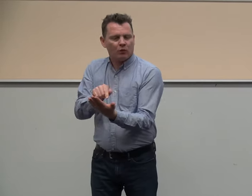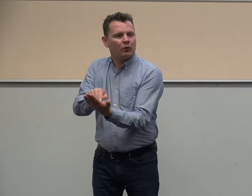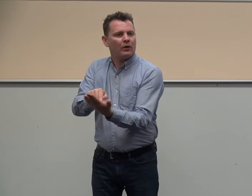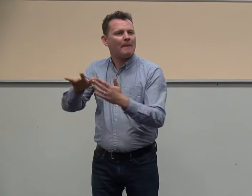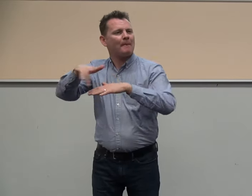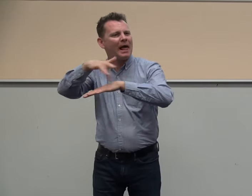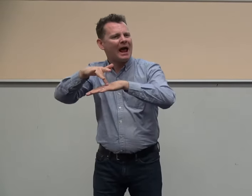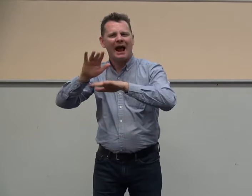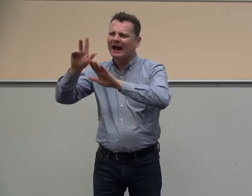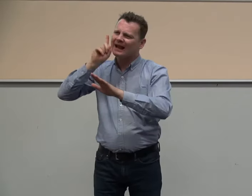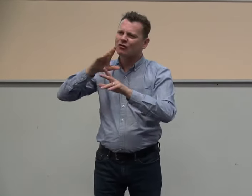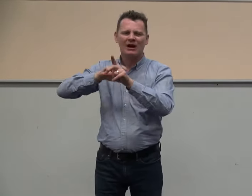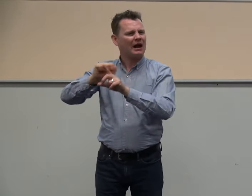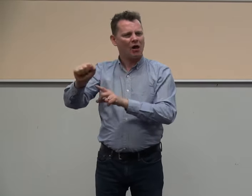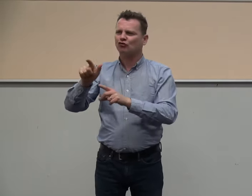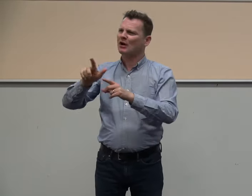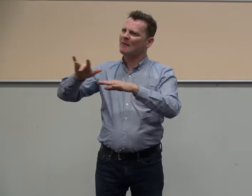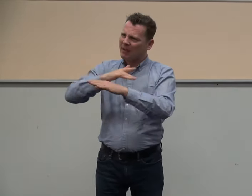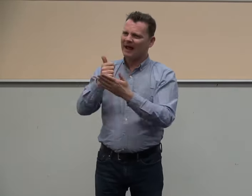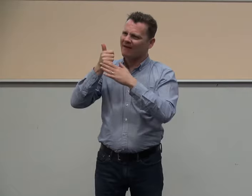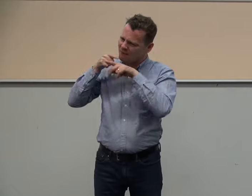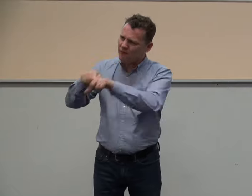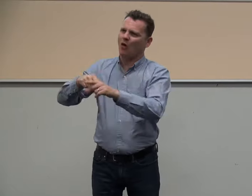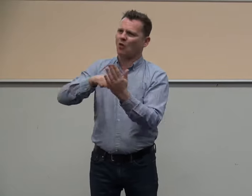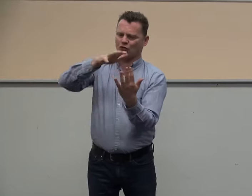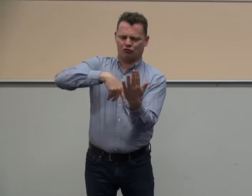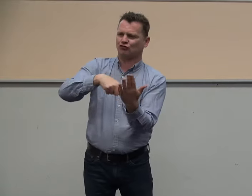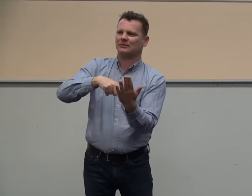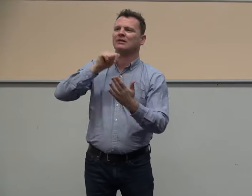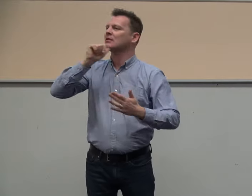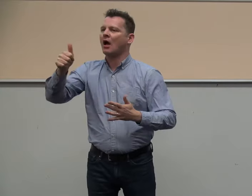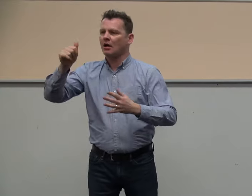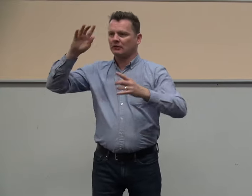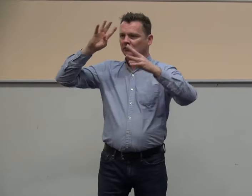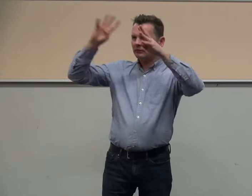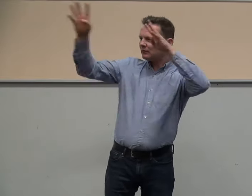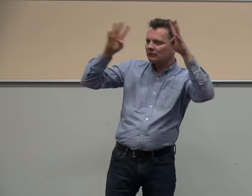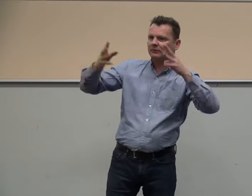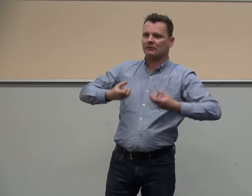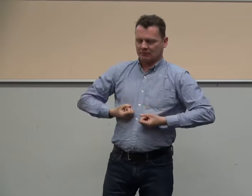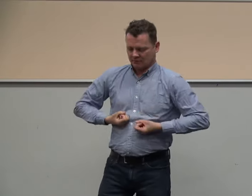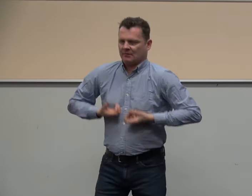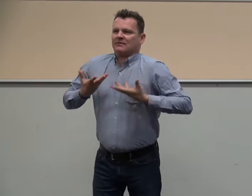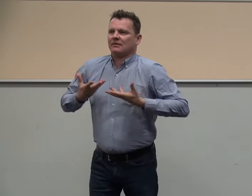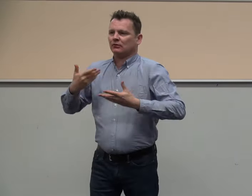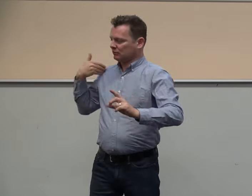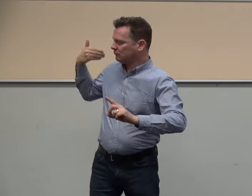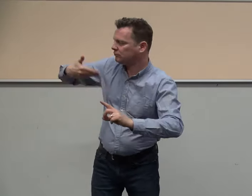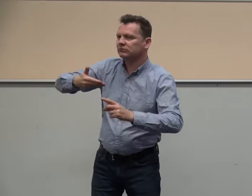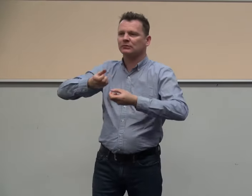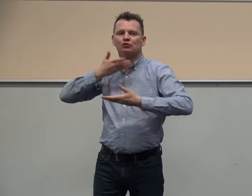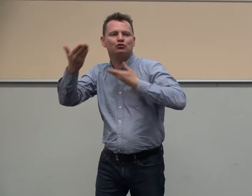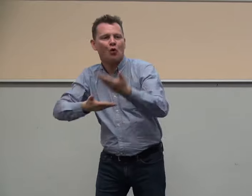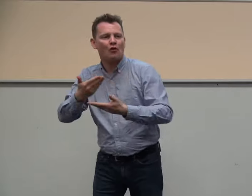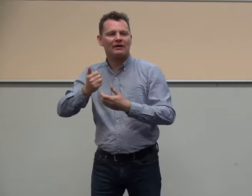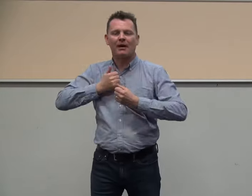are based predominantly on written scripts, as opposed to deriving from stories about everyday